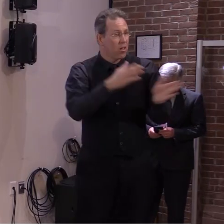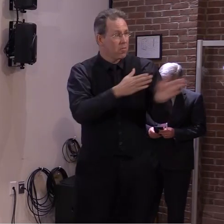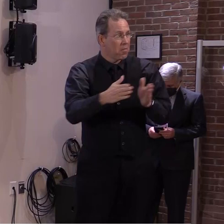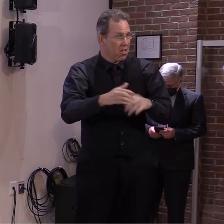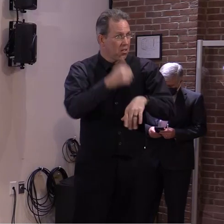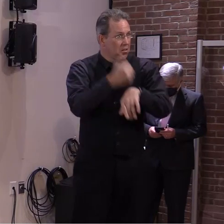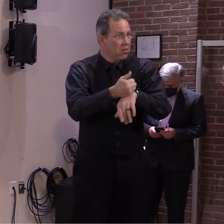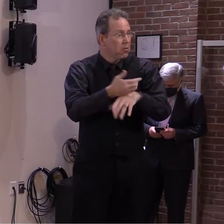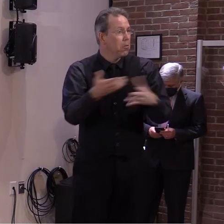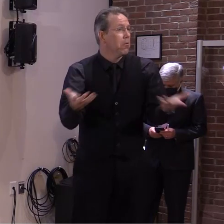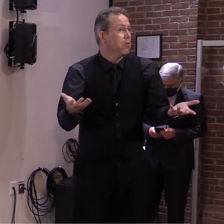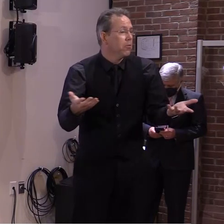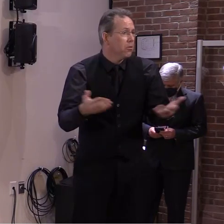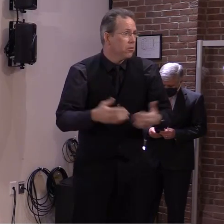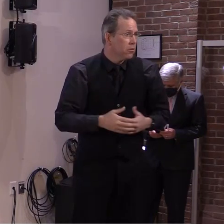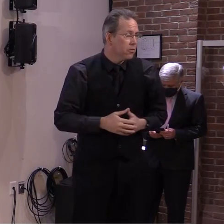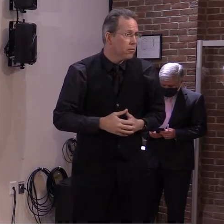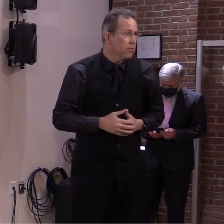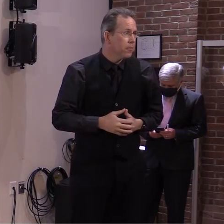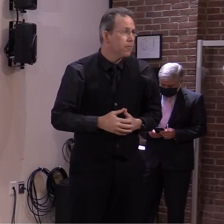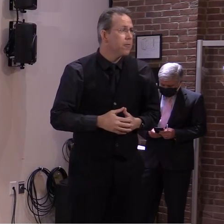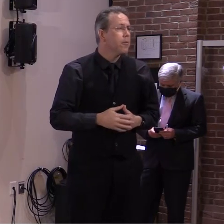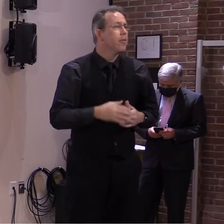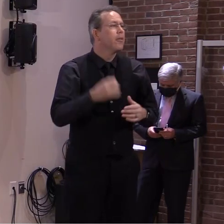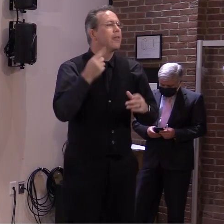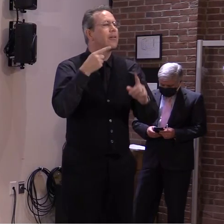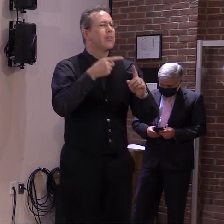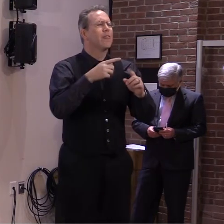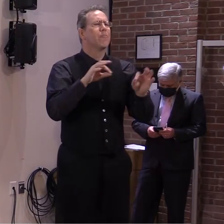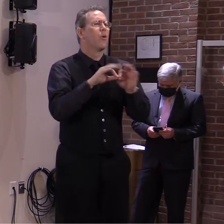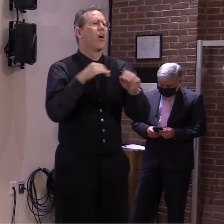to protect Vermonters. Okay, thank you.